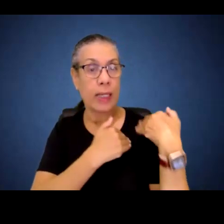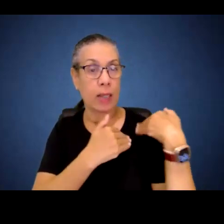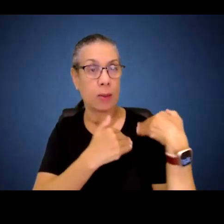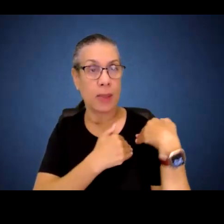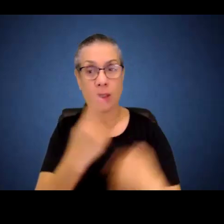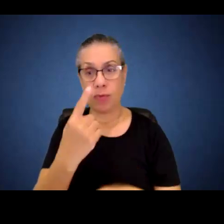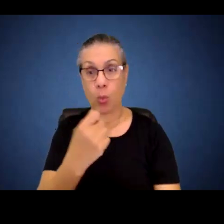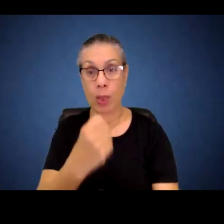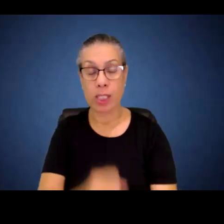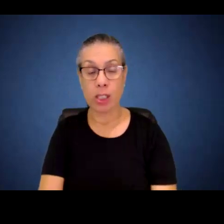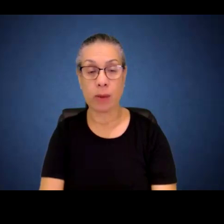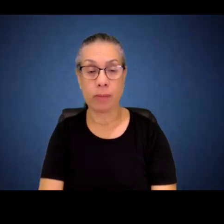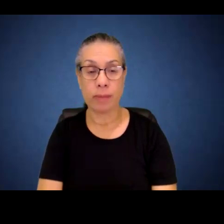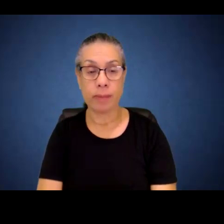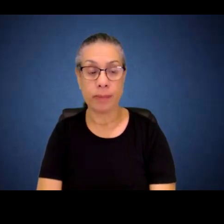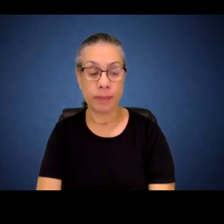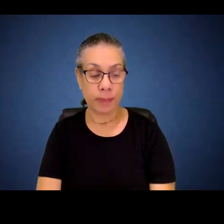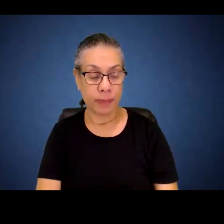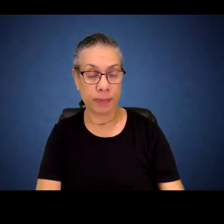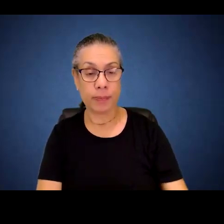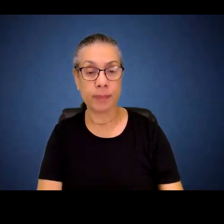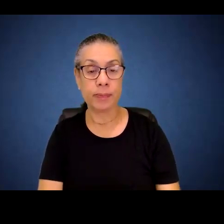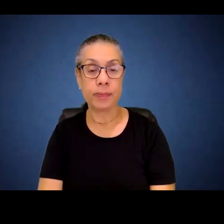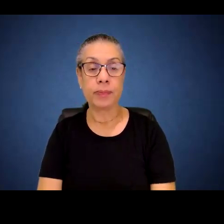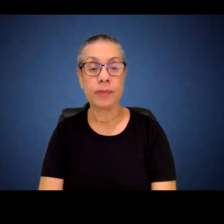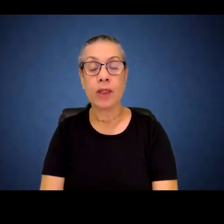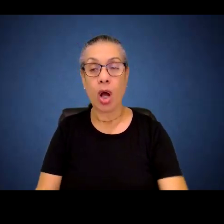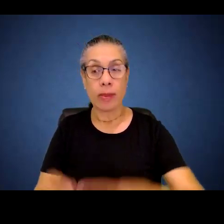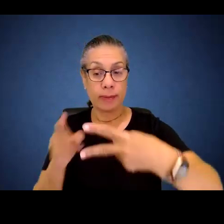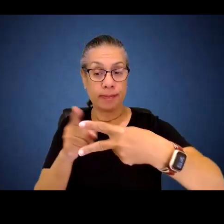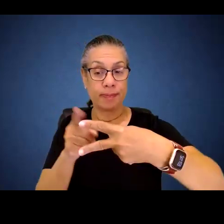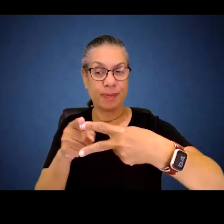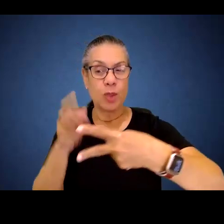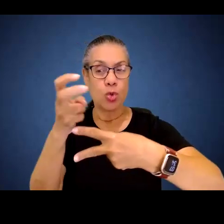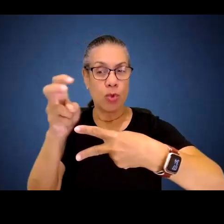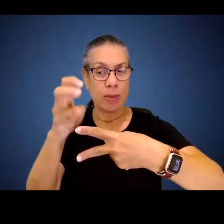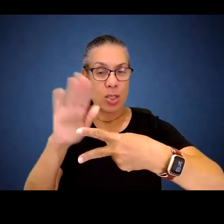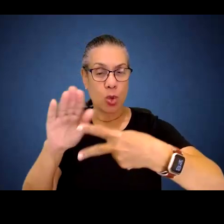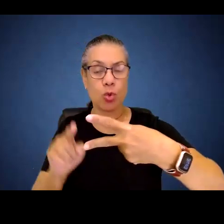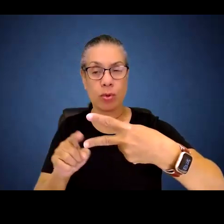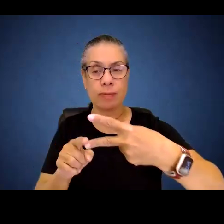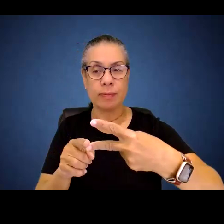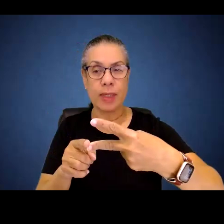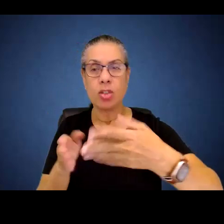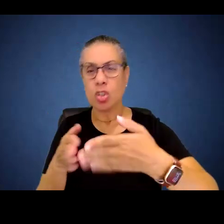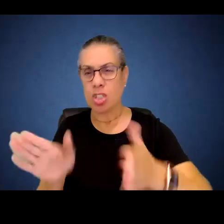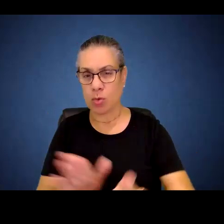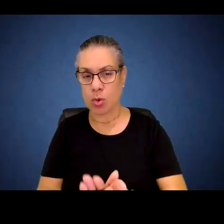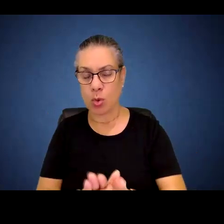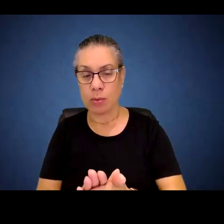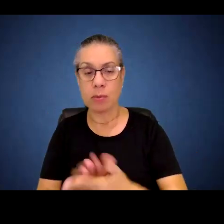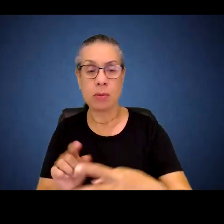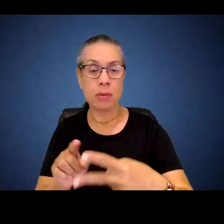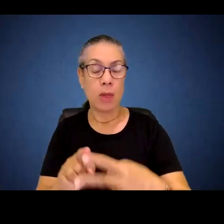past year, with transformation schools on the top bar. Similar to last year, a